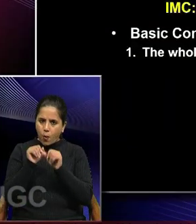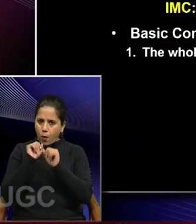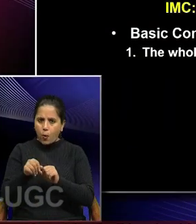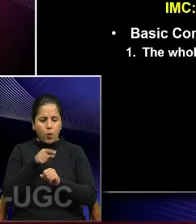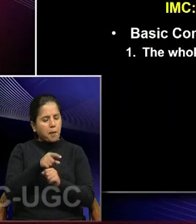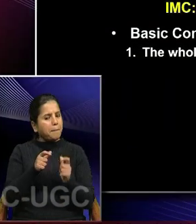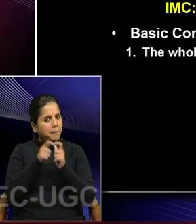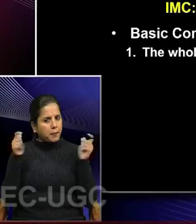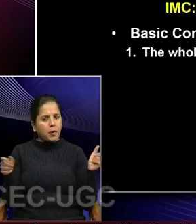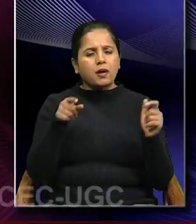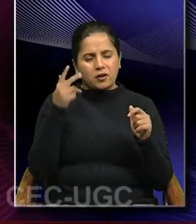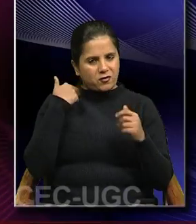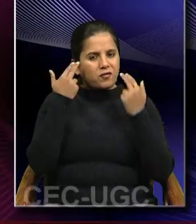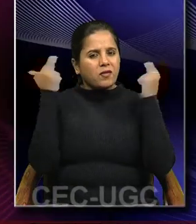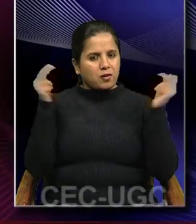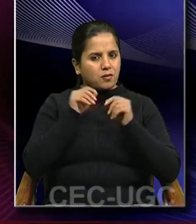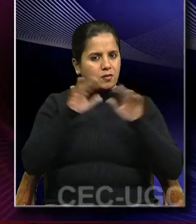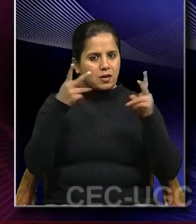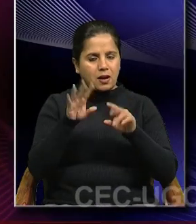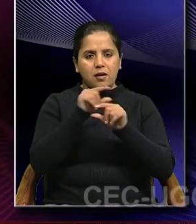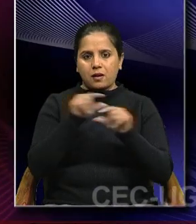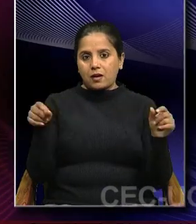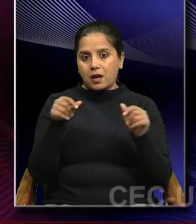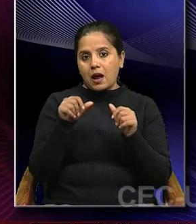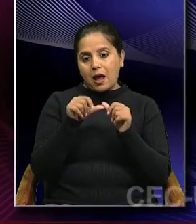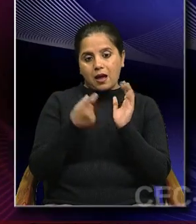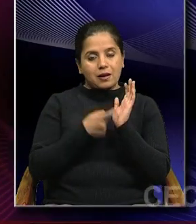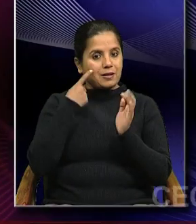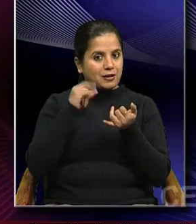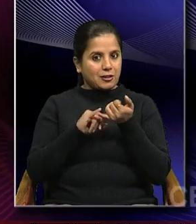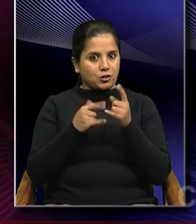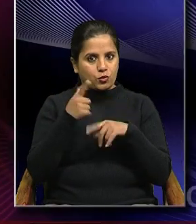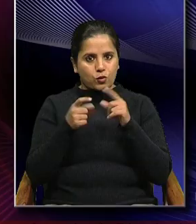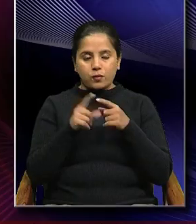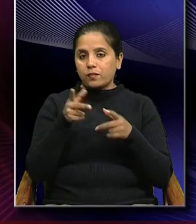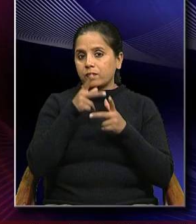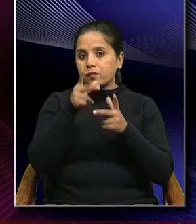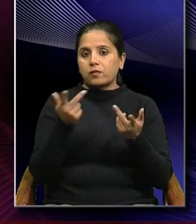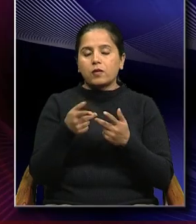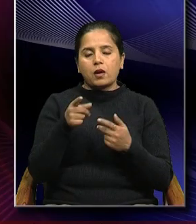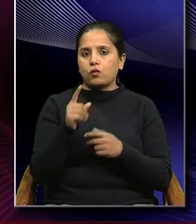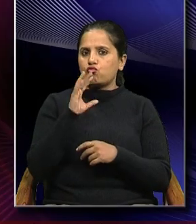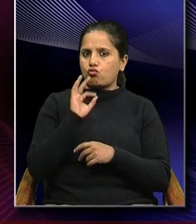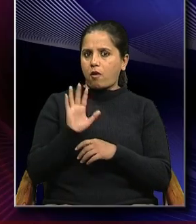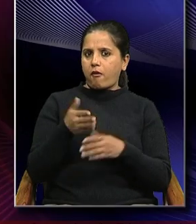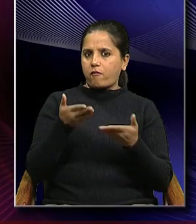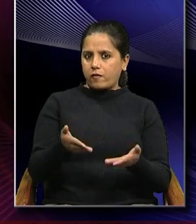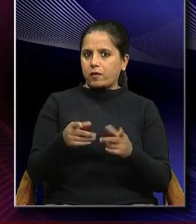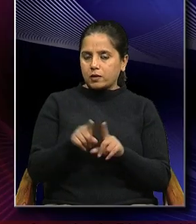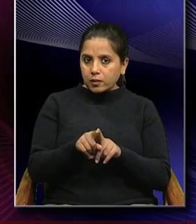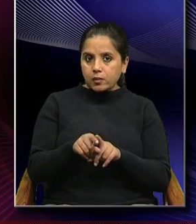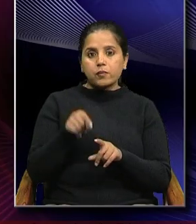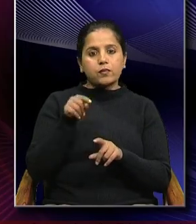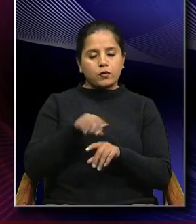a very popular saying, popular statement given by Aristotle, which is very much holding true here also in terms